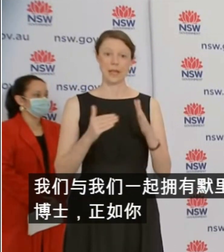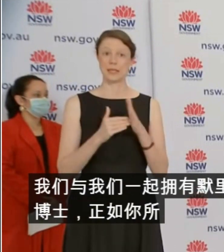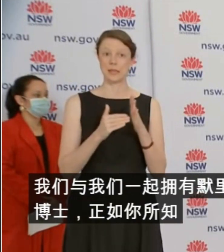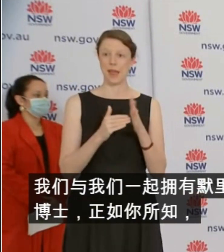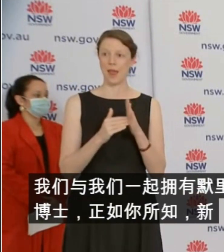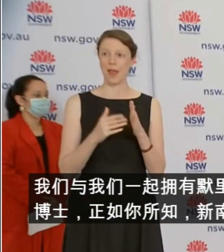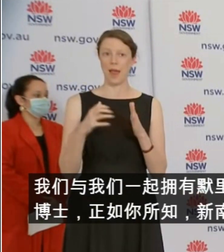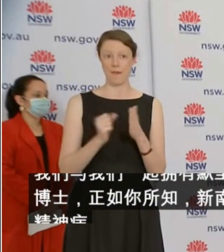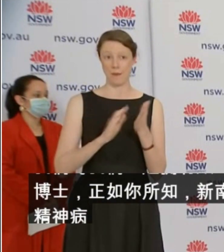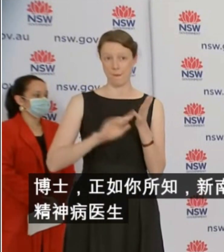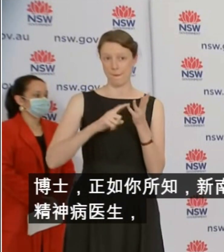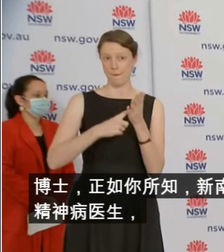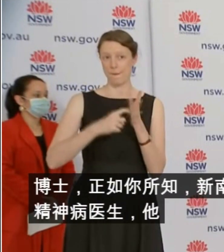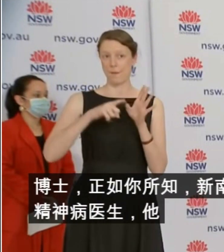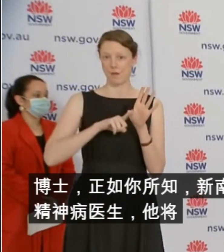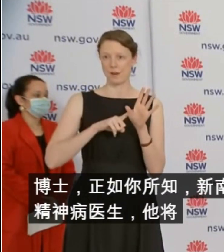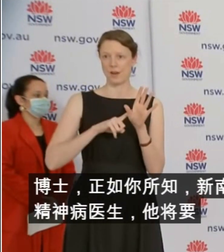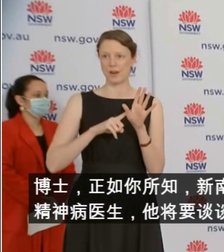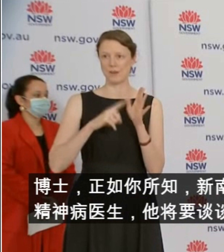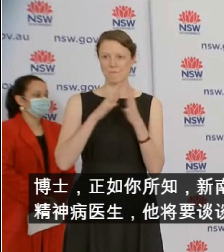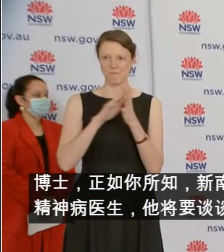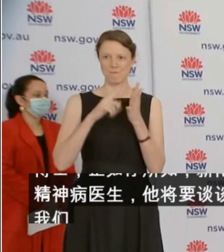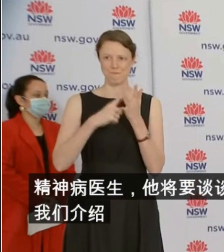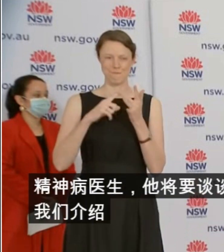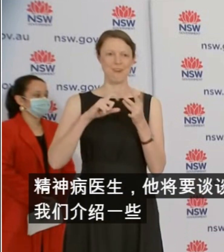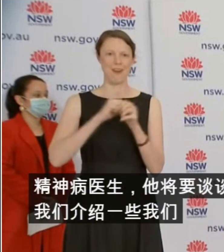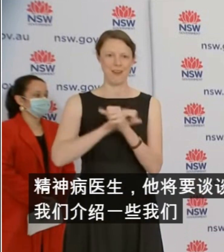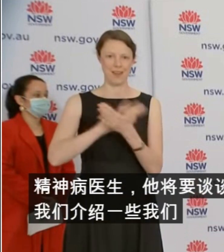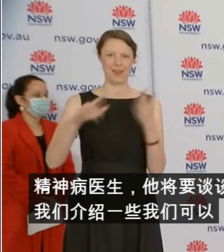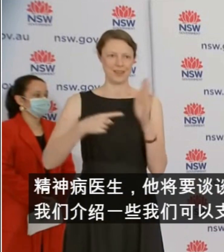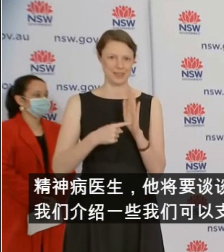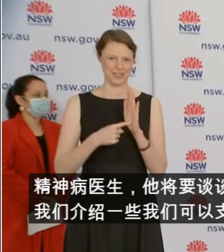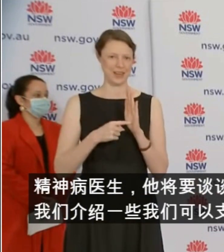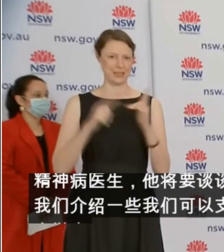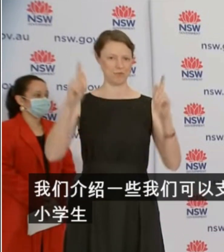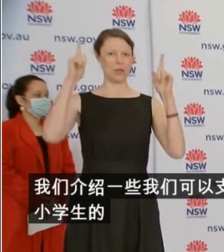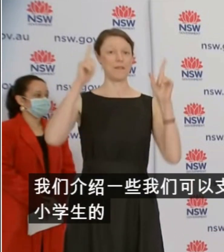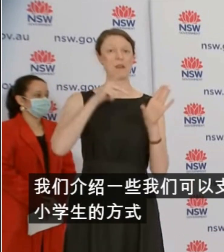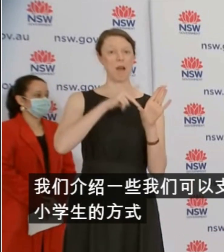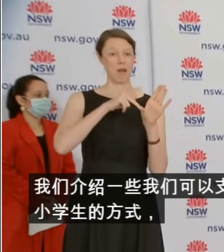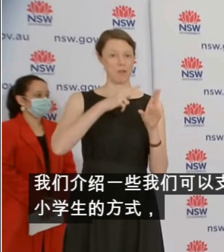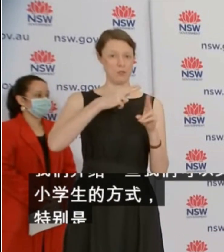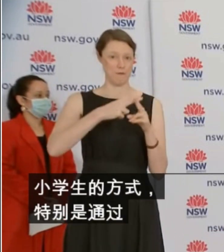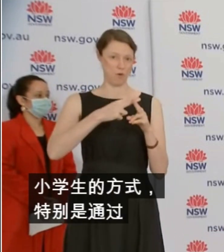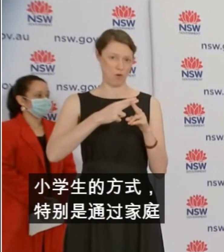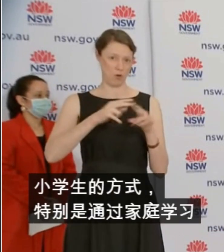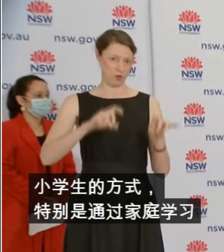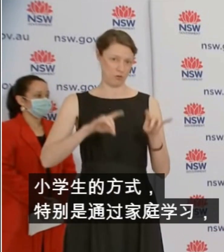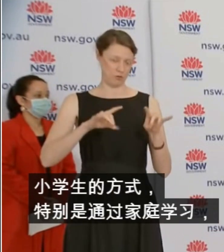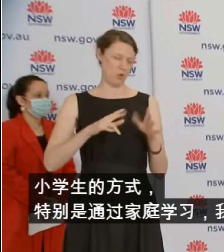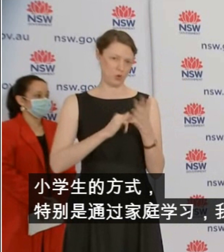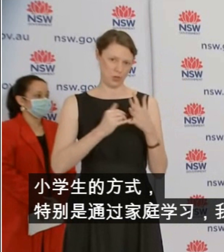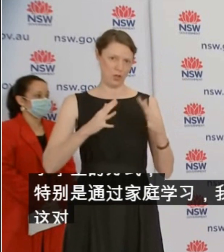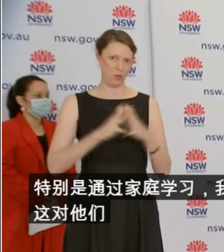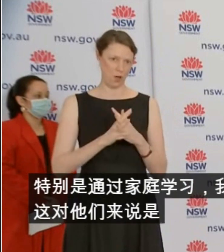is, as you know, New South Wales Chief Psychiatrist, and he's going to talk to us about some of the ways we can support primary school aged children in particular through